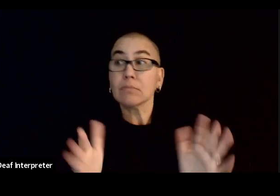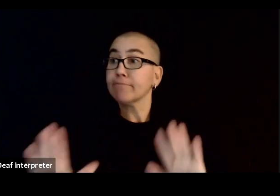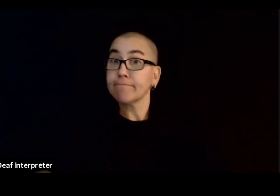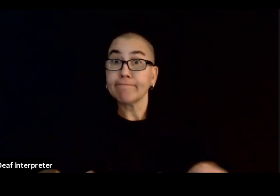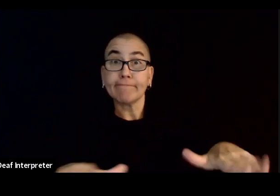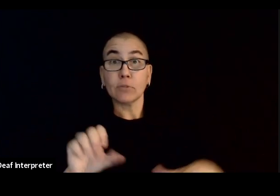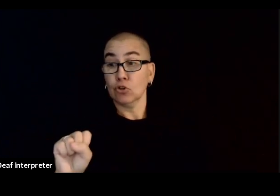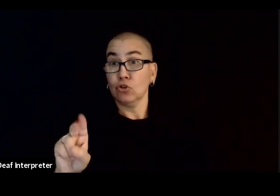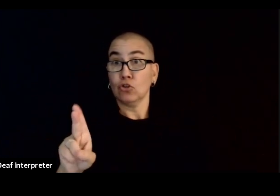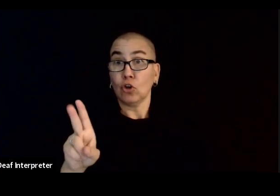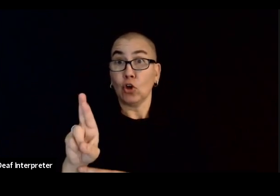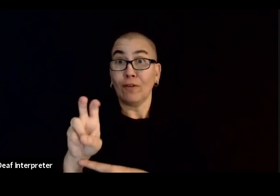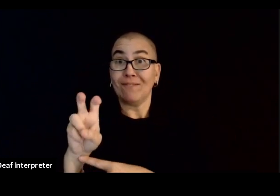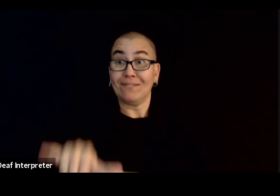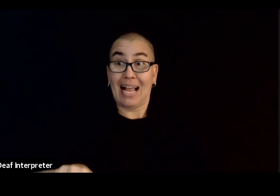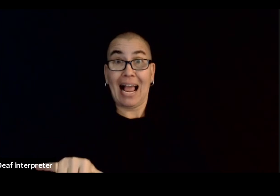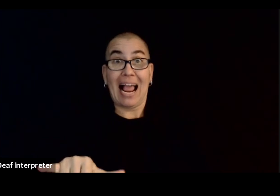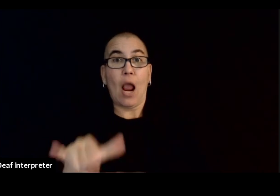community.